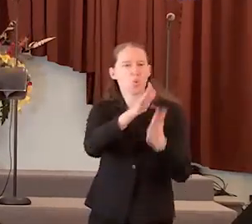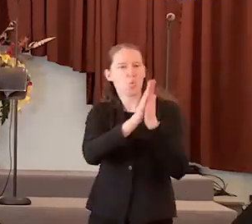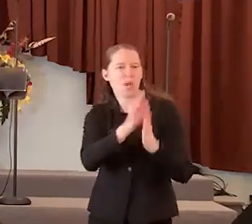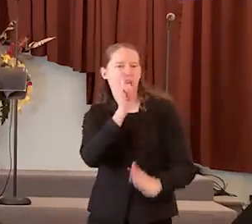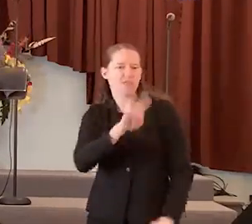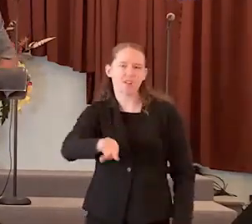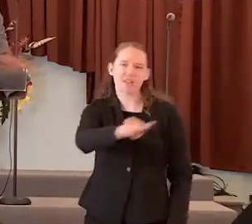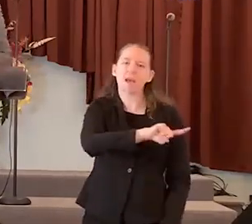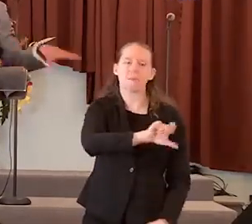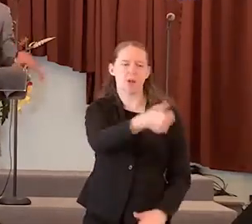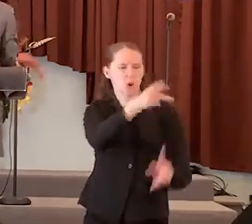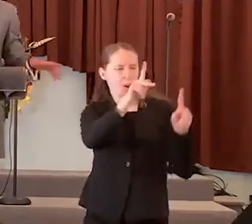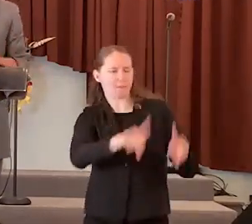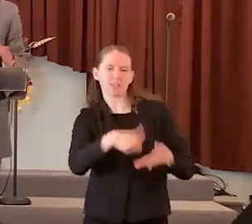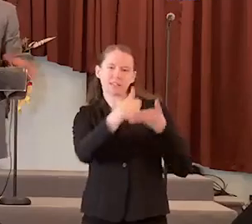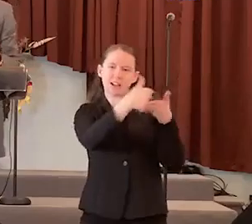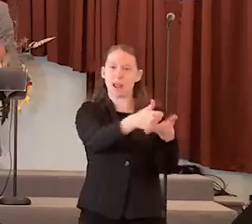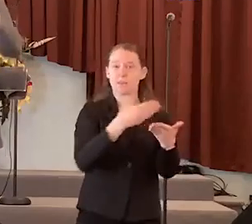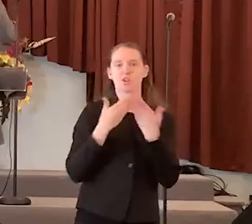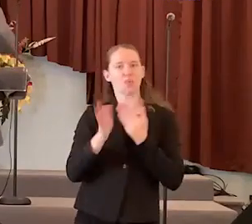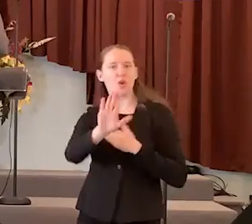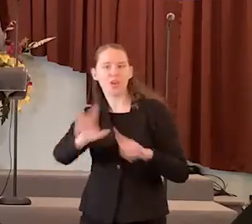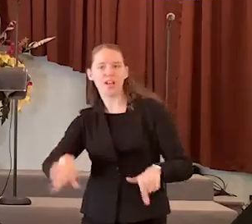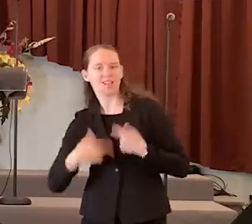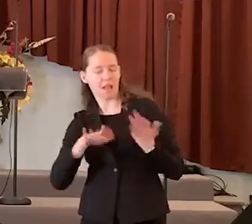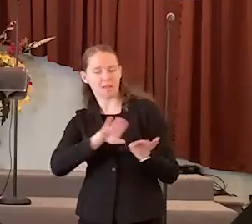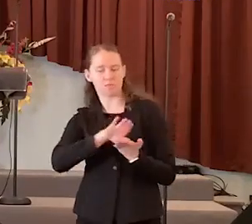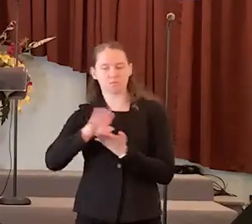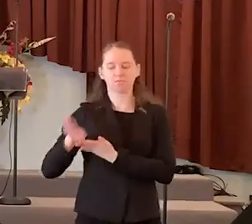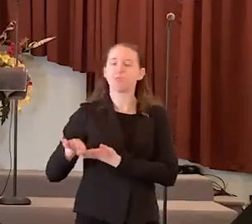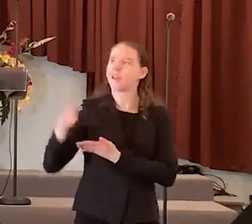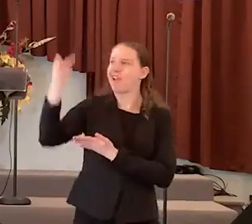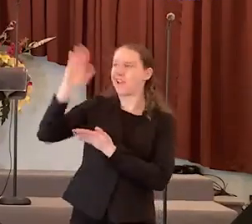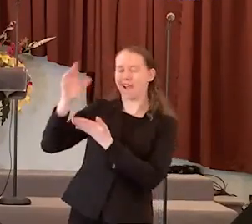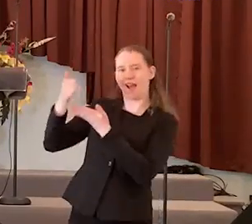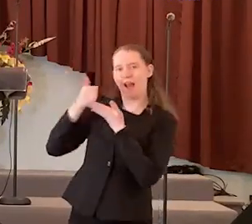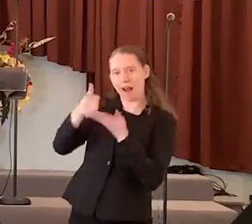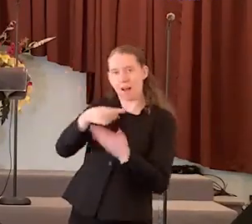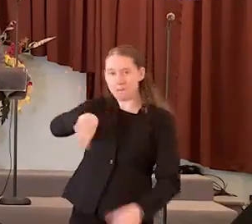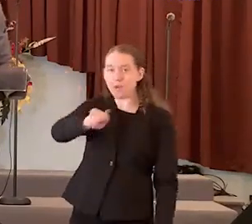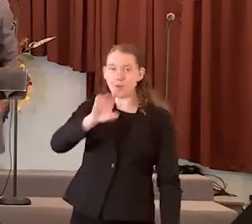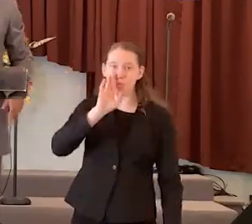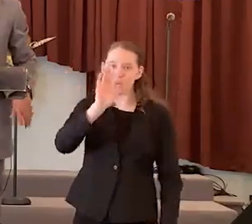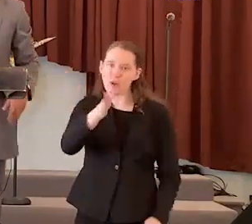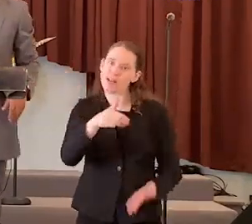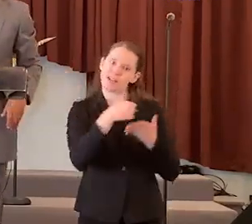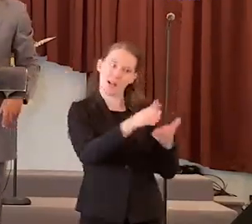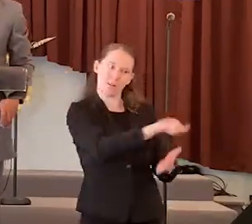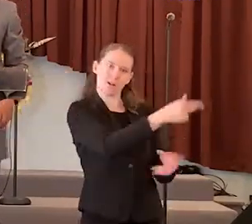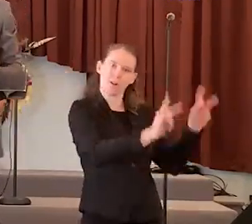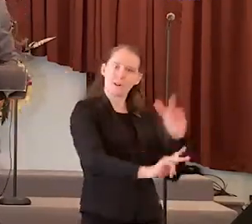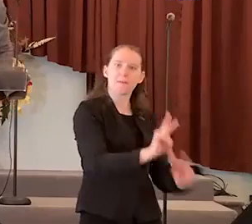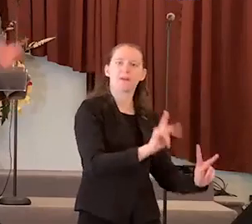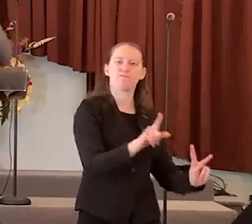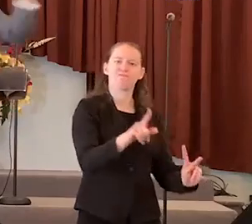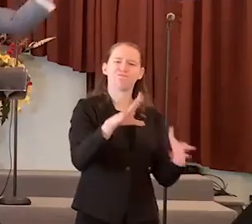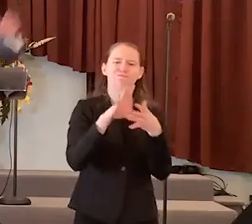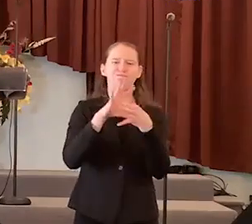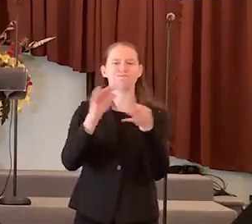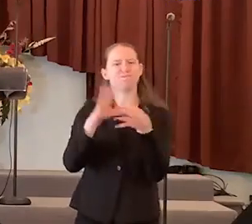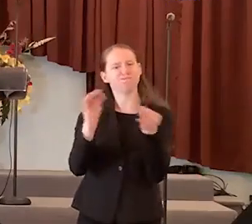for somebody else, I don't care what's going on in your life, God will turn things around for you. Is there anybody here that don't testify?